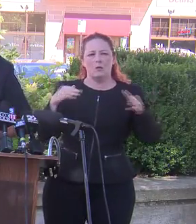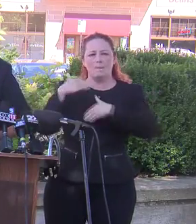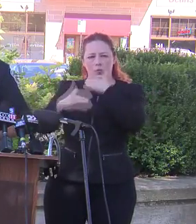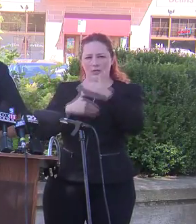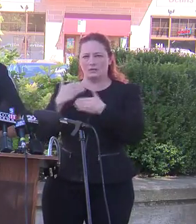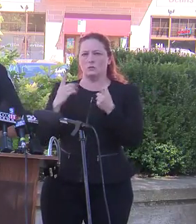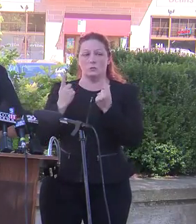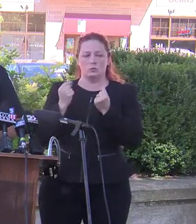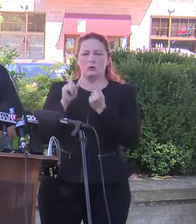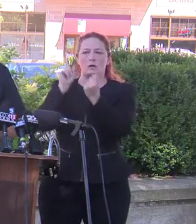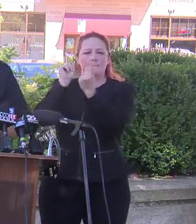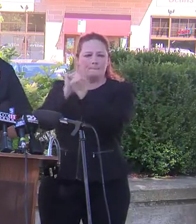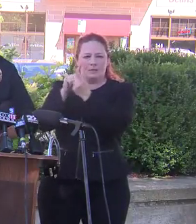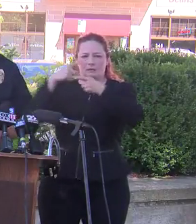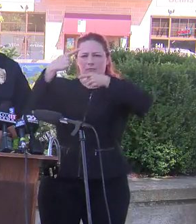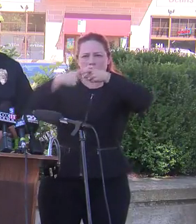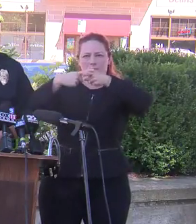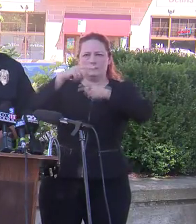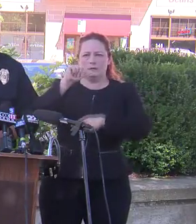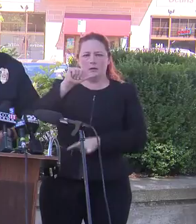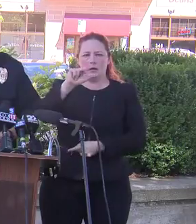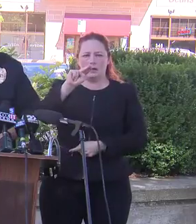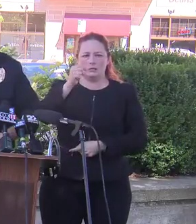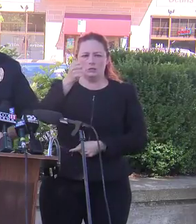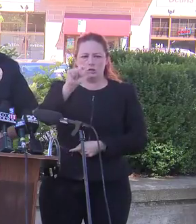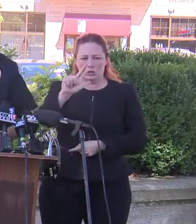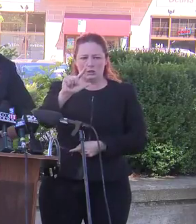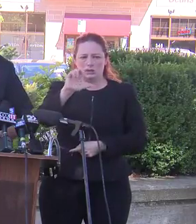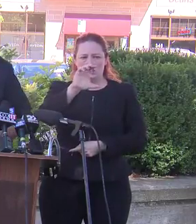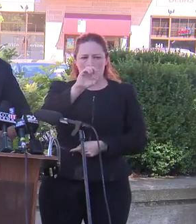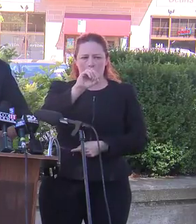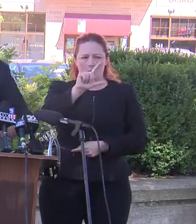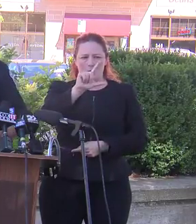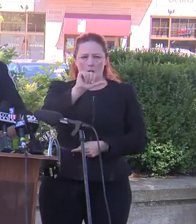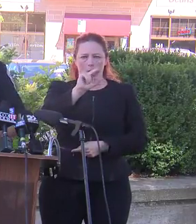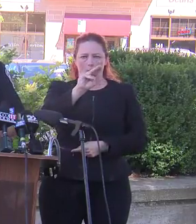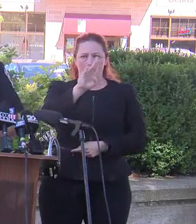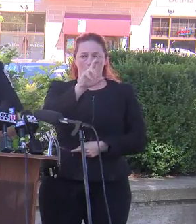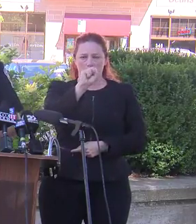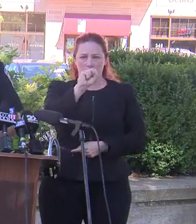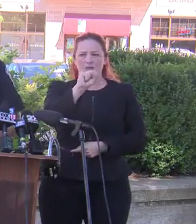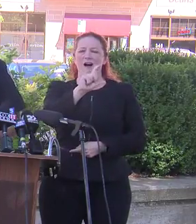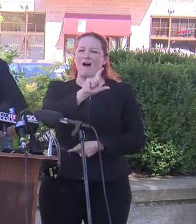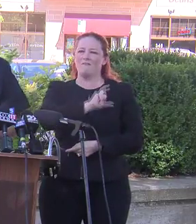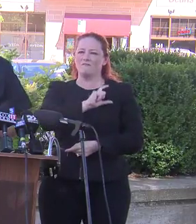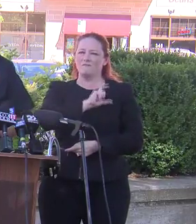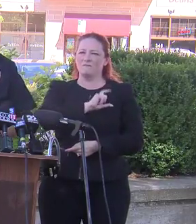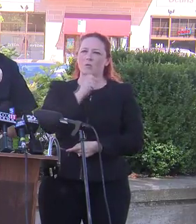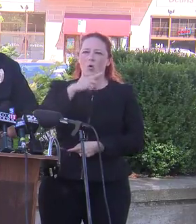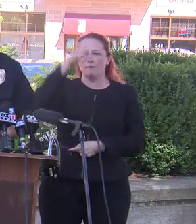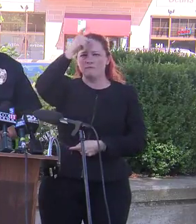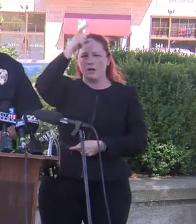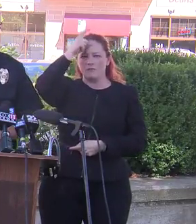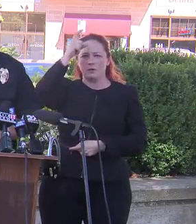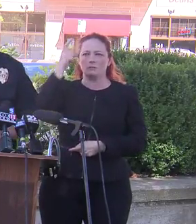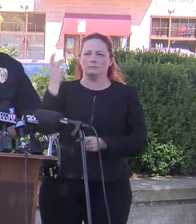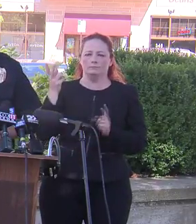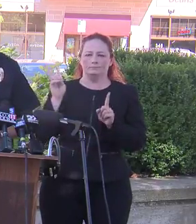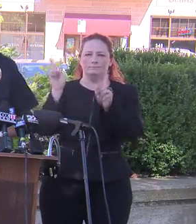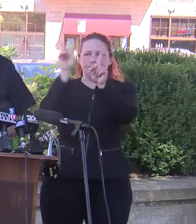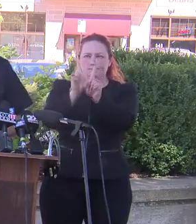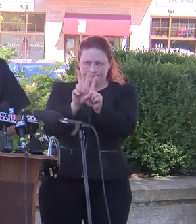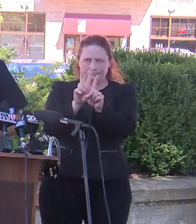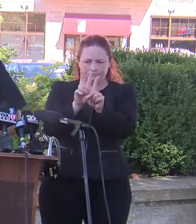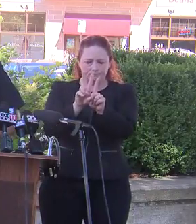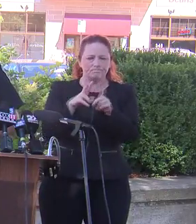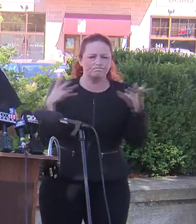of meeting at the intersection of Angel and Columbus. One of our police officers will meet them along with the fire department representative. We'll